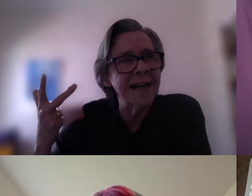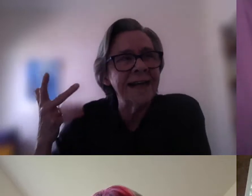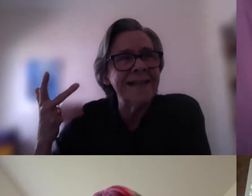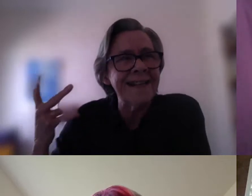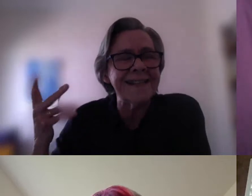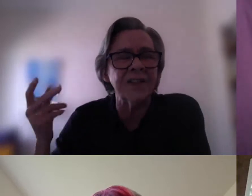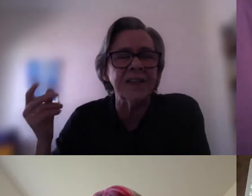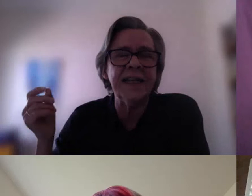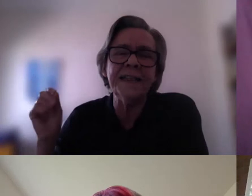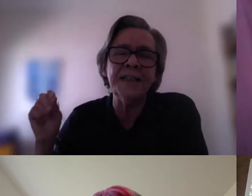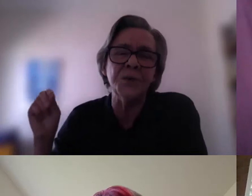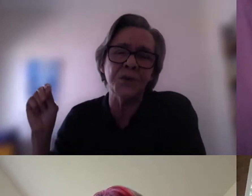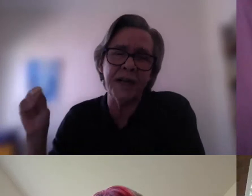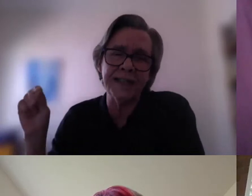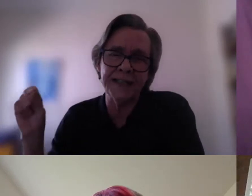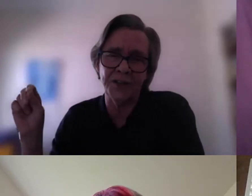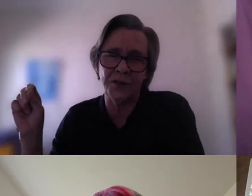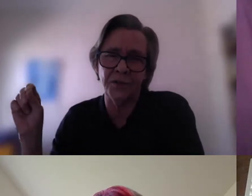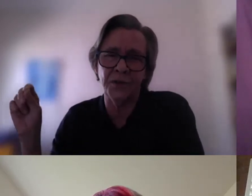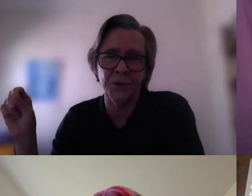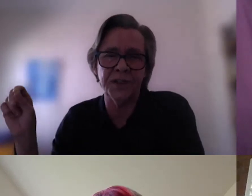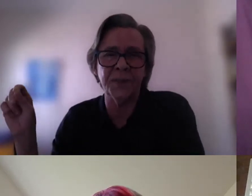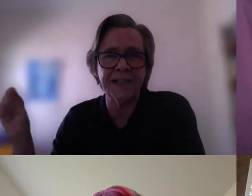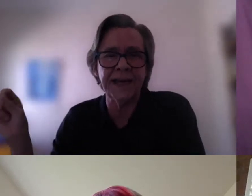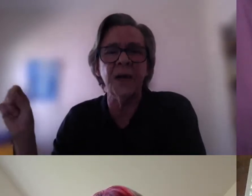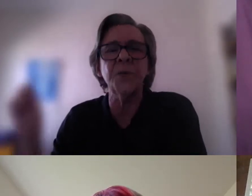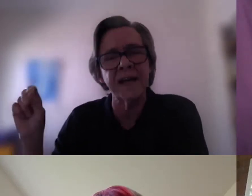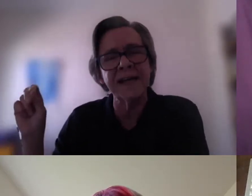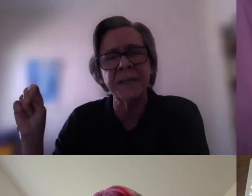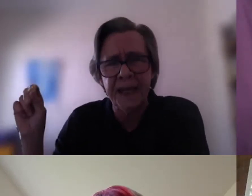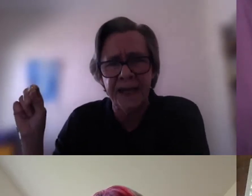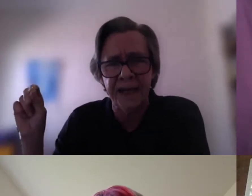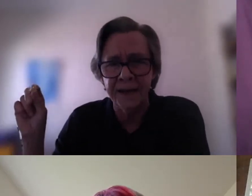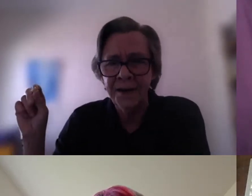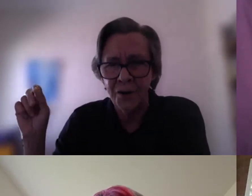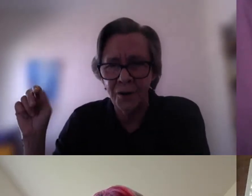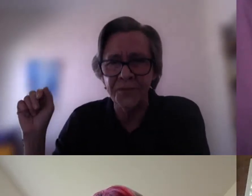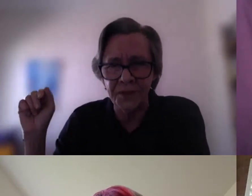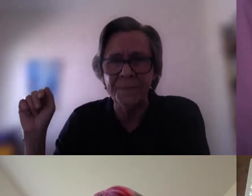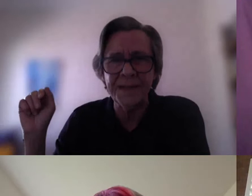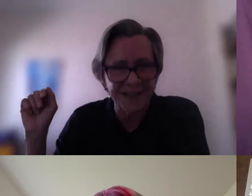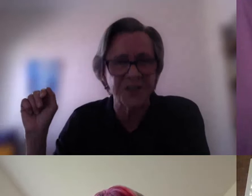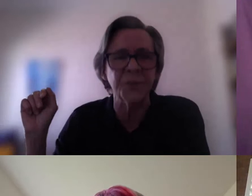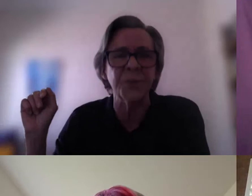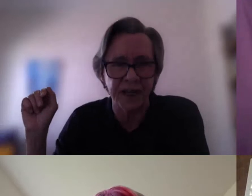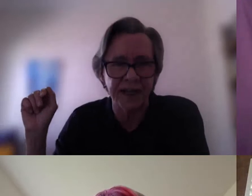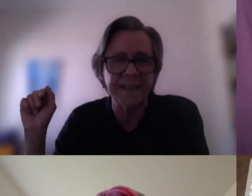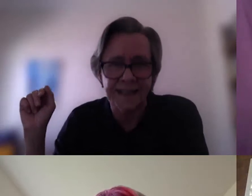signing necessarily a literal translation of the words we're saying. We're signing the meaning of the message that we're trying to